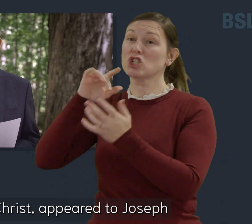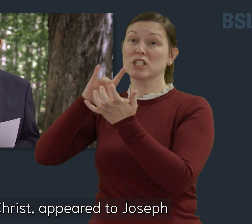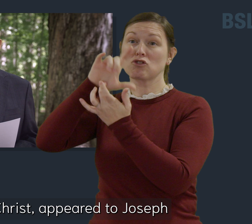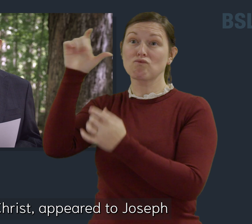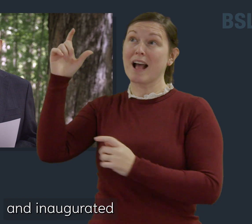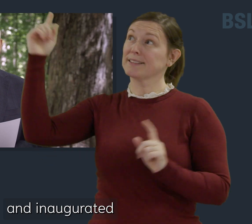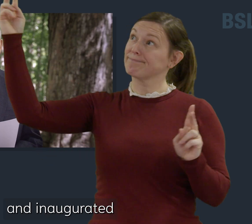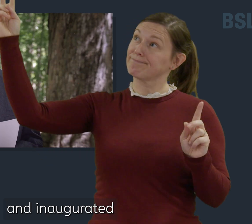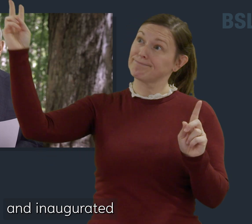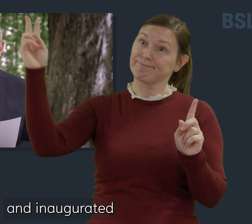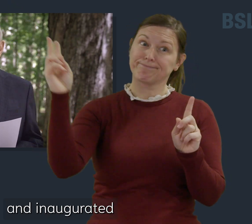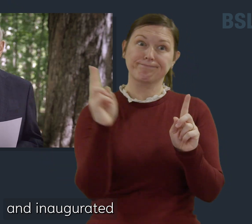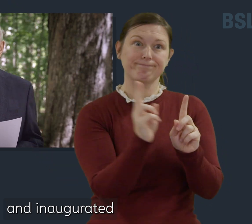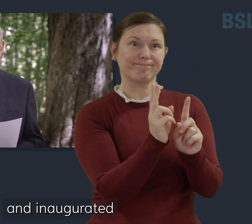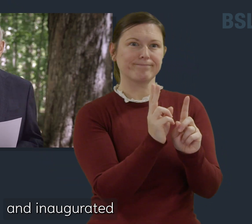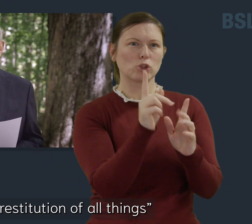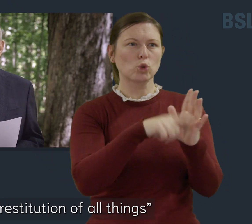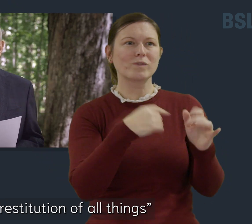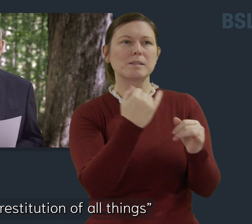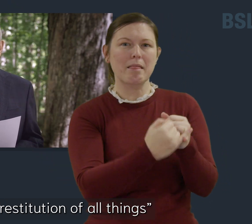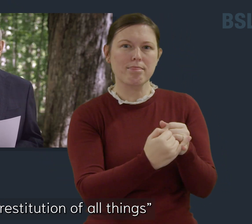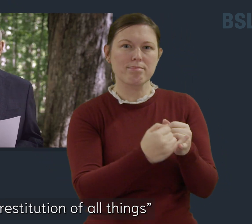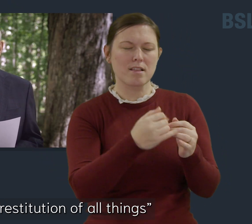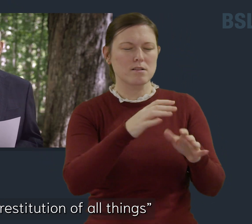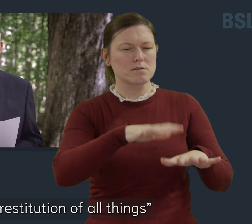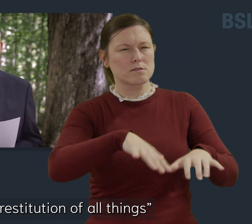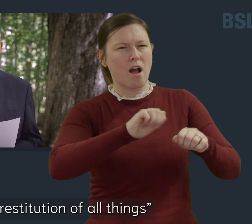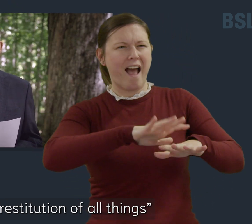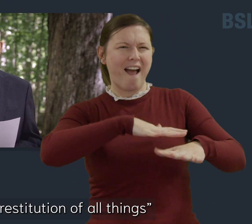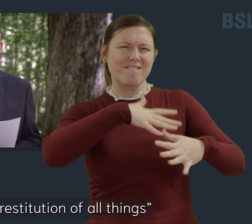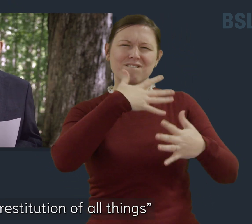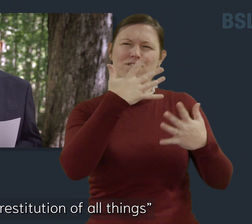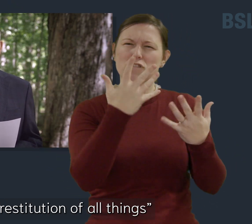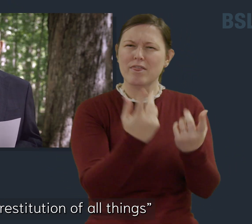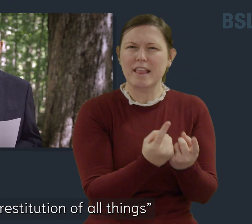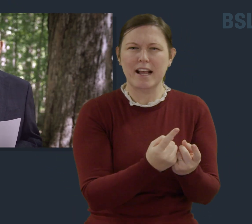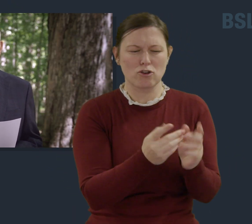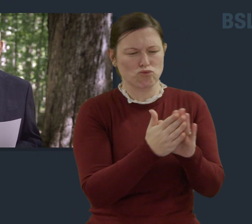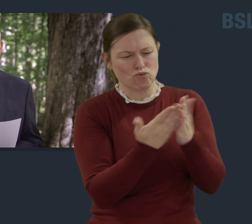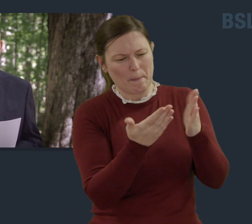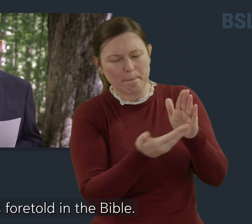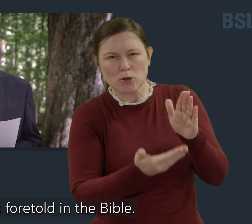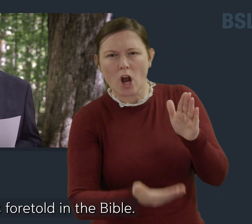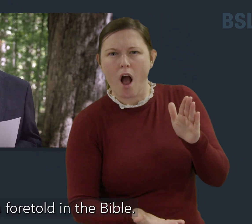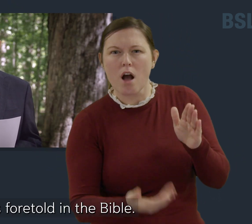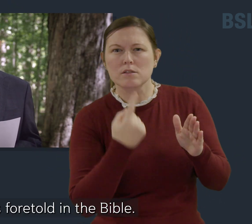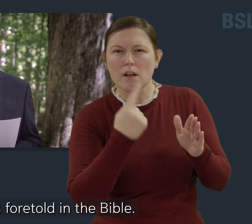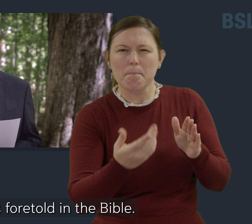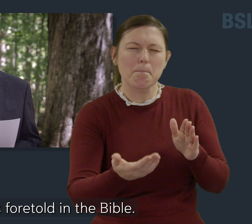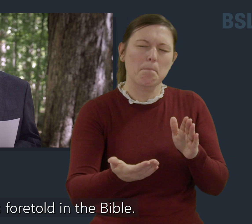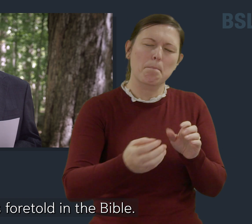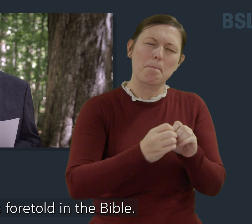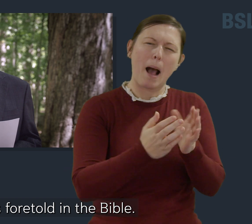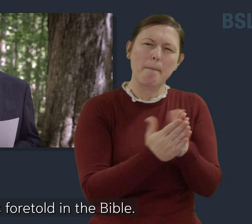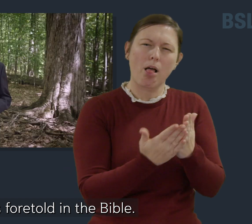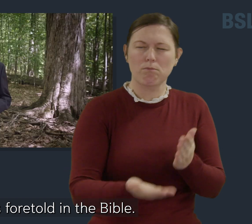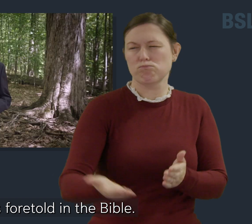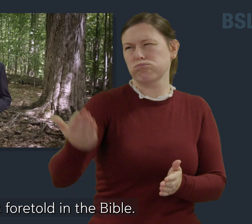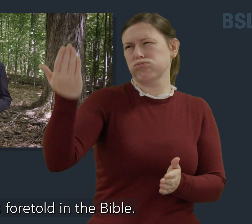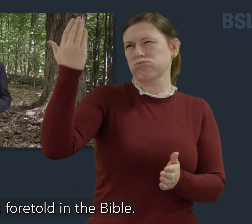appeared to Joseph and inaugurated the restitution of all things as foretold in the